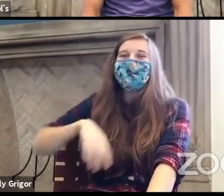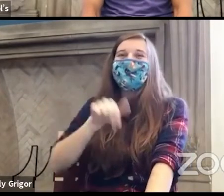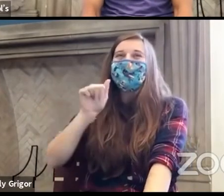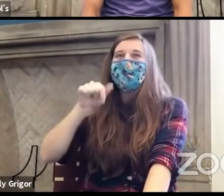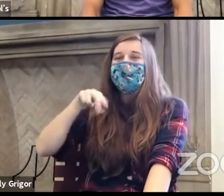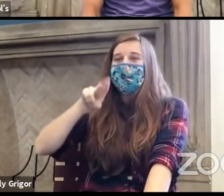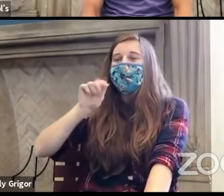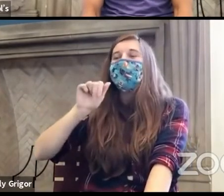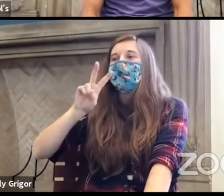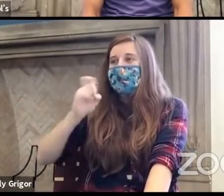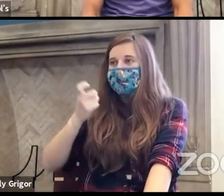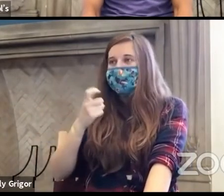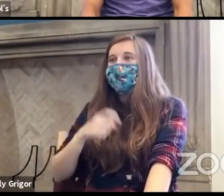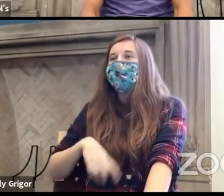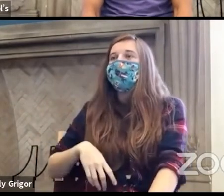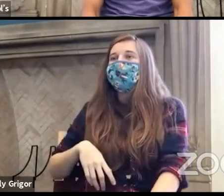Yeah. Aquafax.